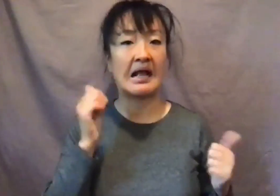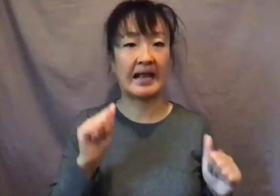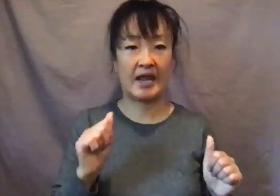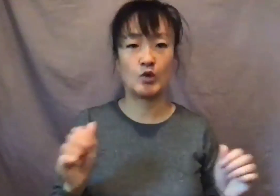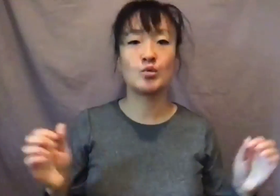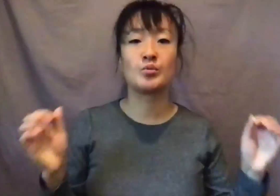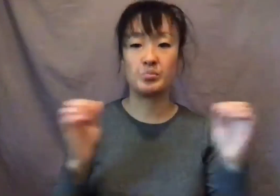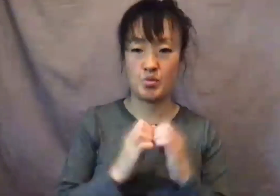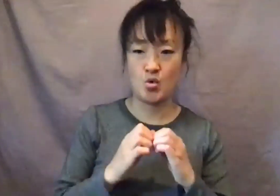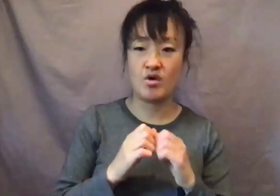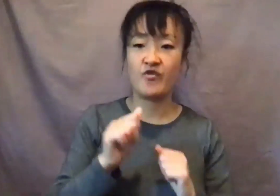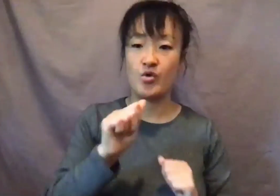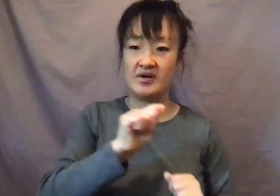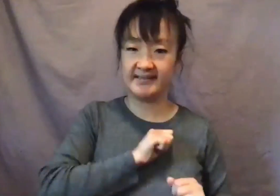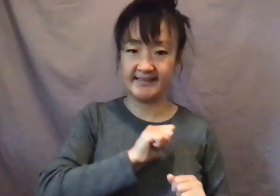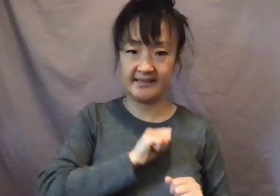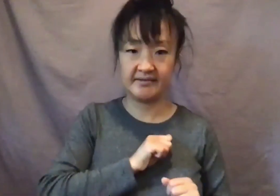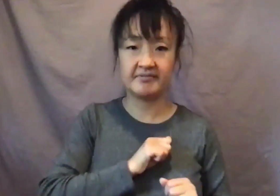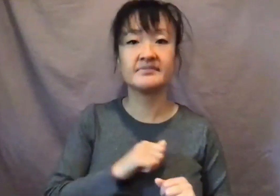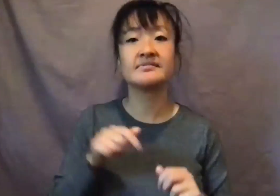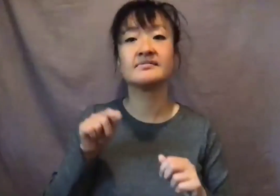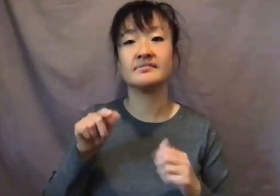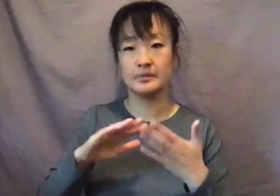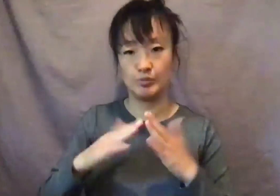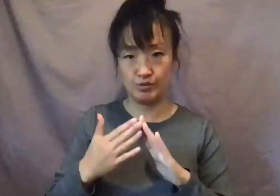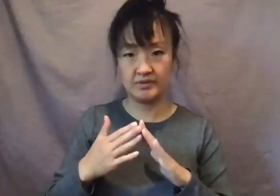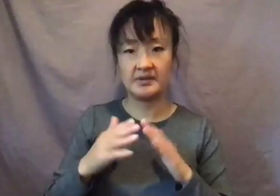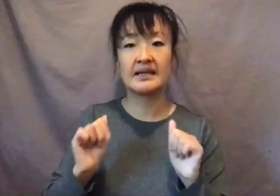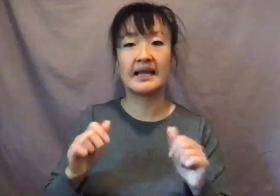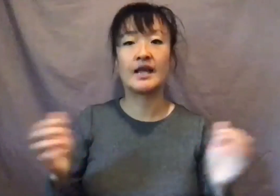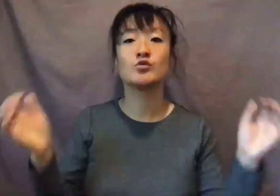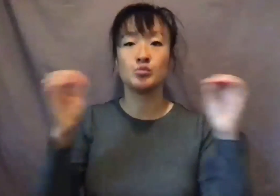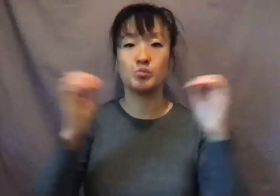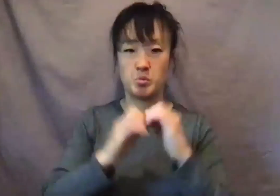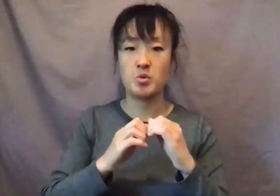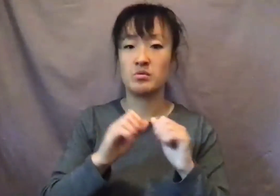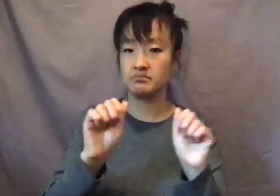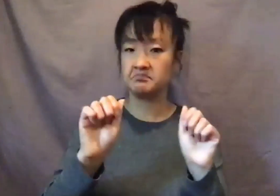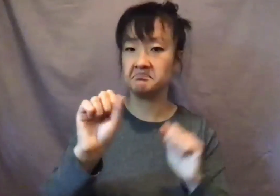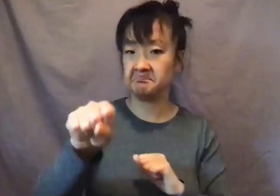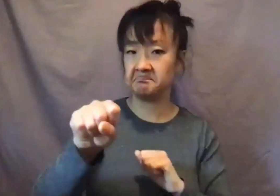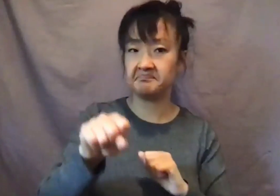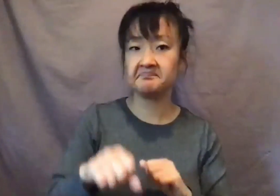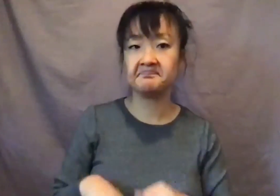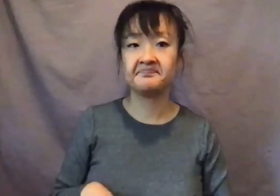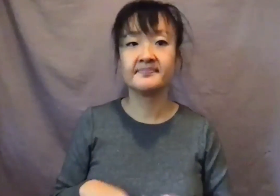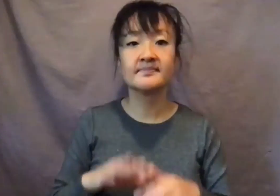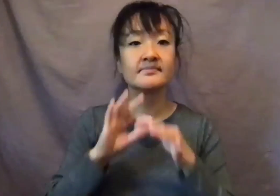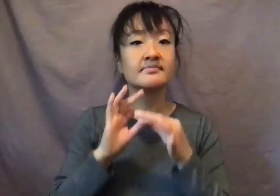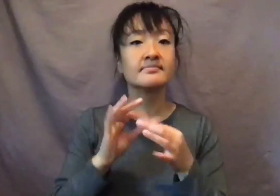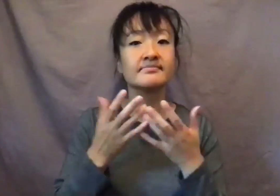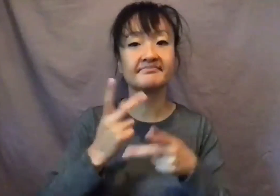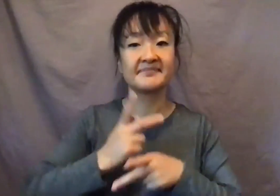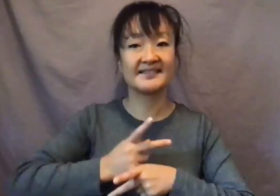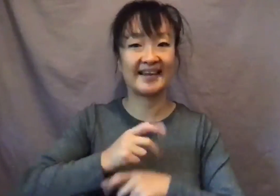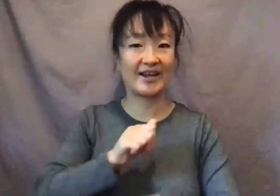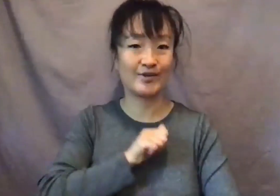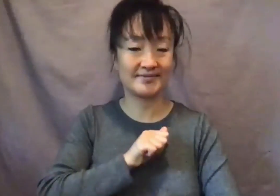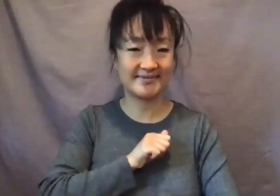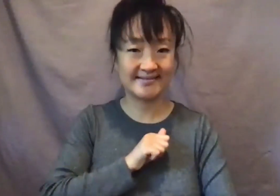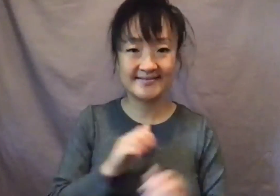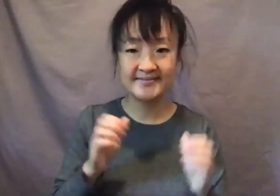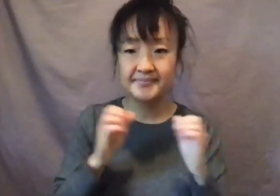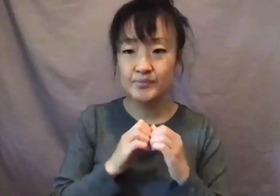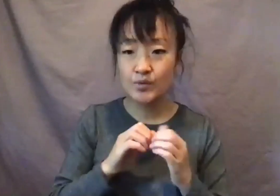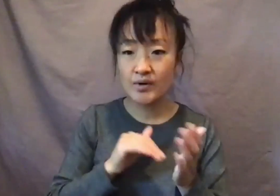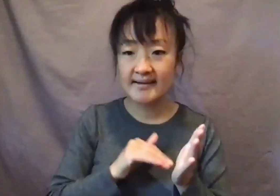for ourselves and our community in taking care of ourselves, or more doctors practicing